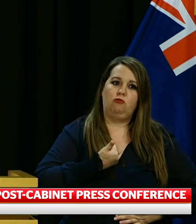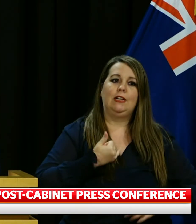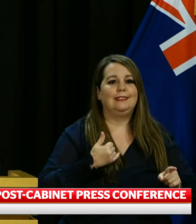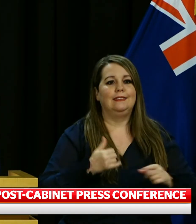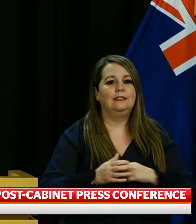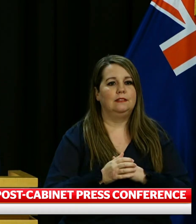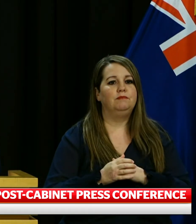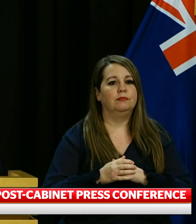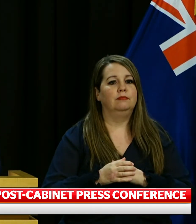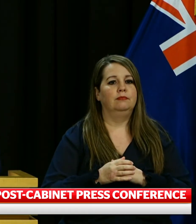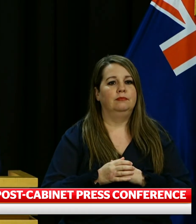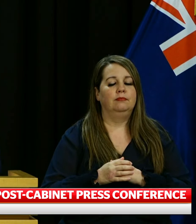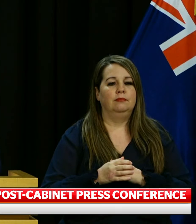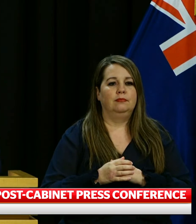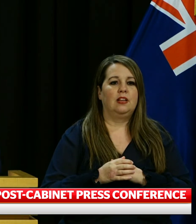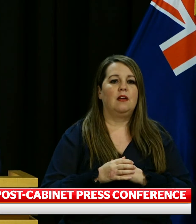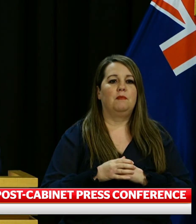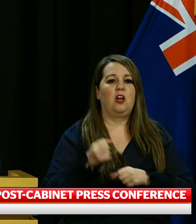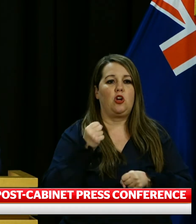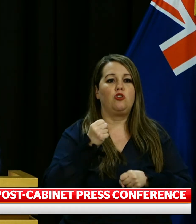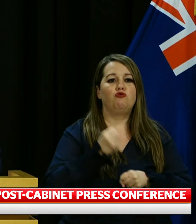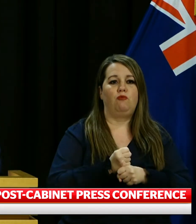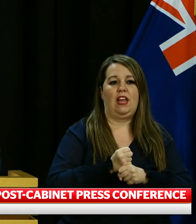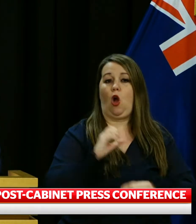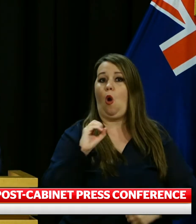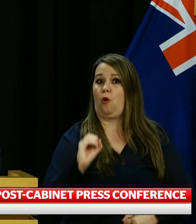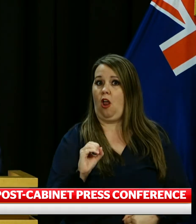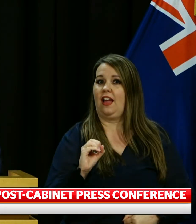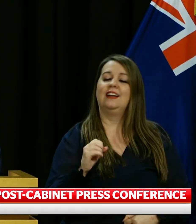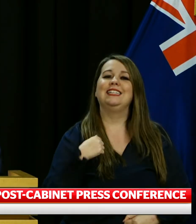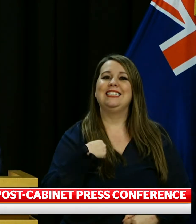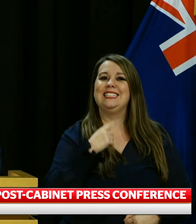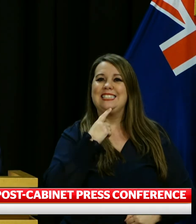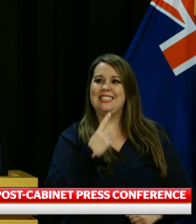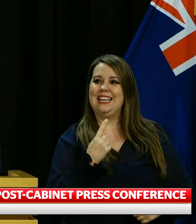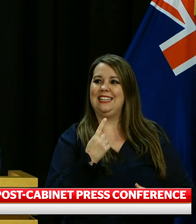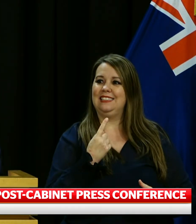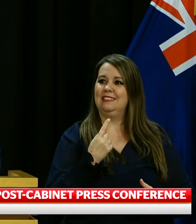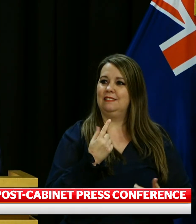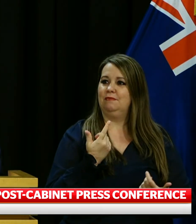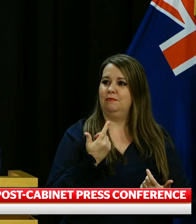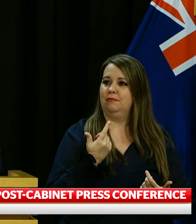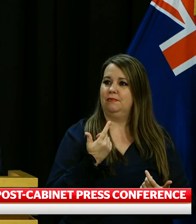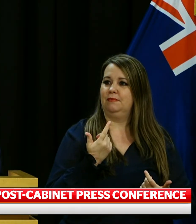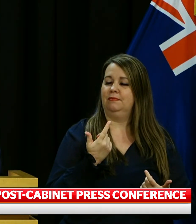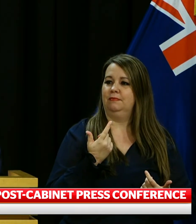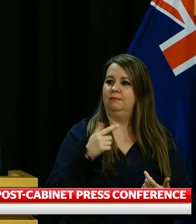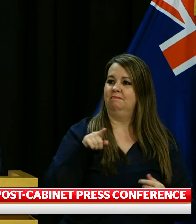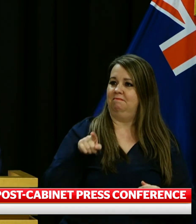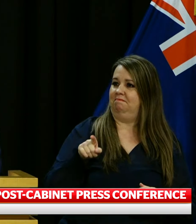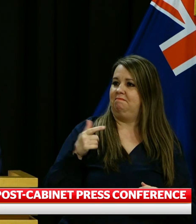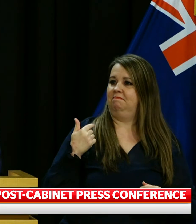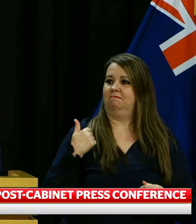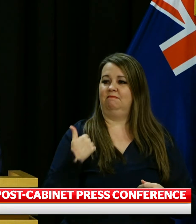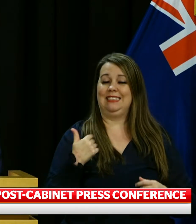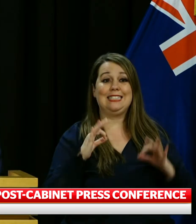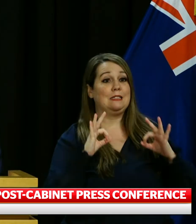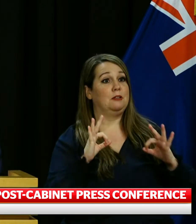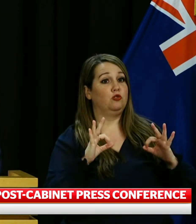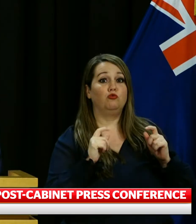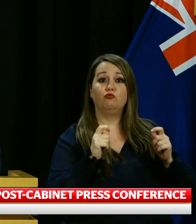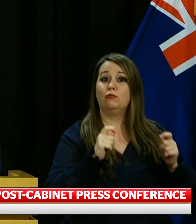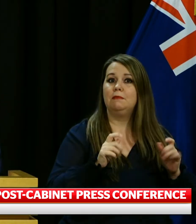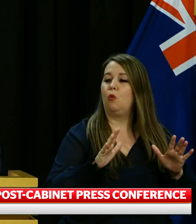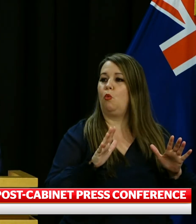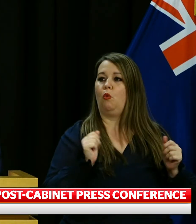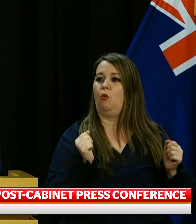no implication that this person was seeking special treatment, or any implication on his part that Sri